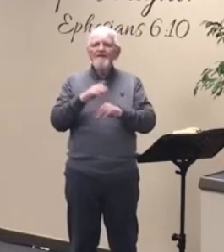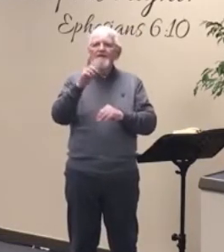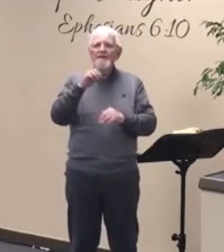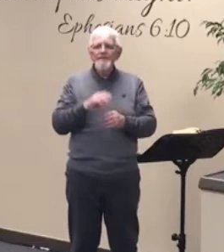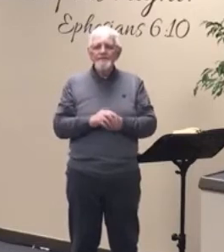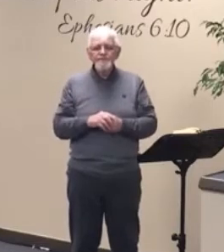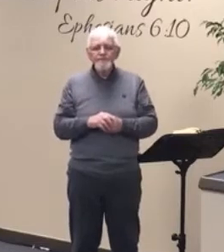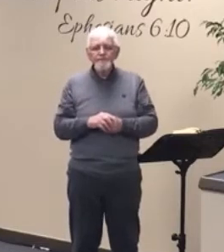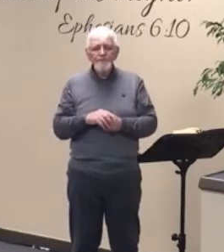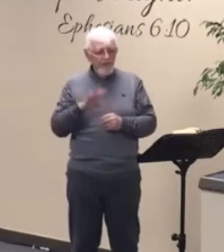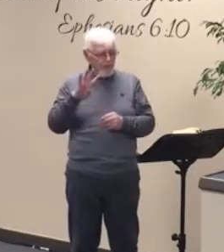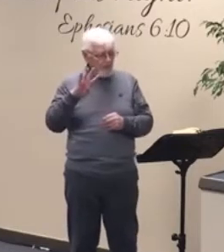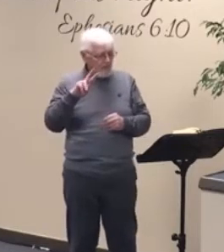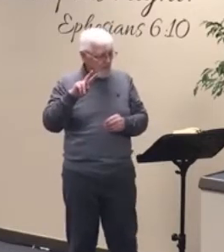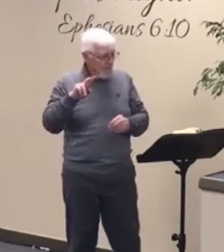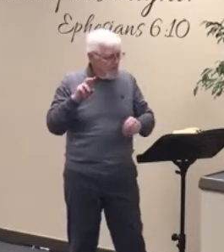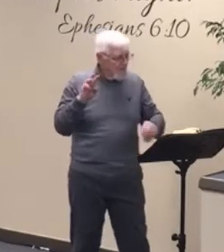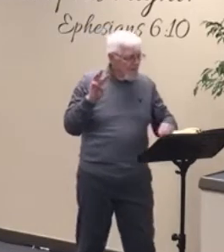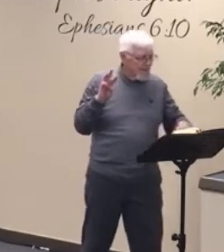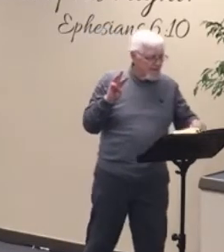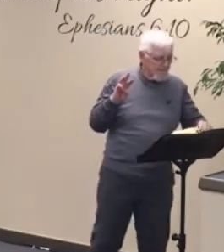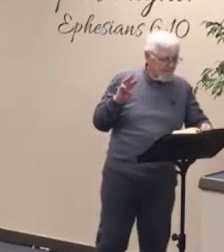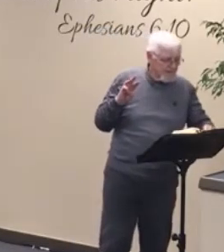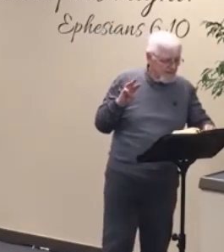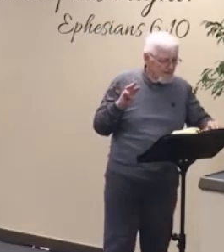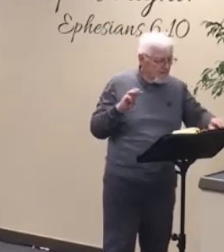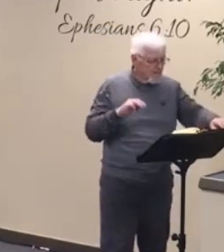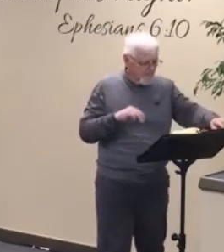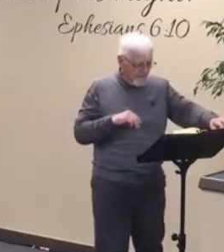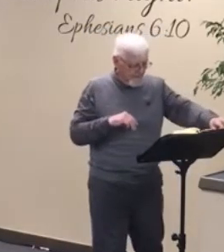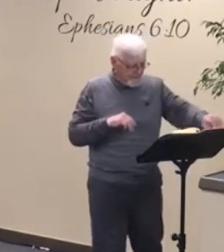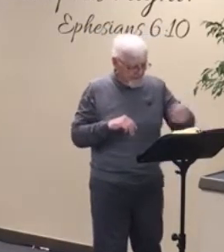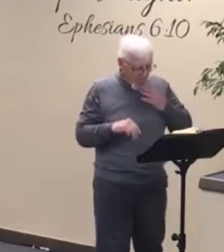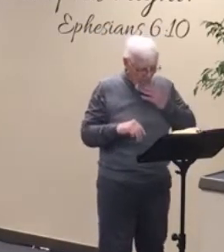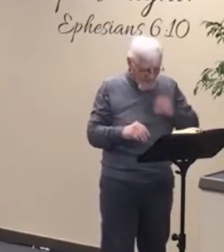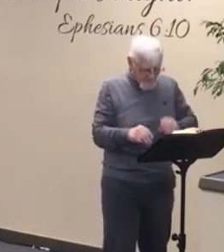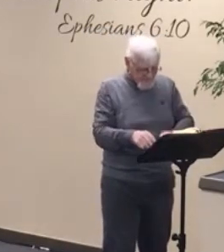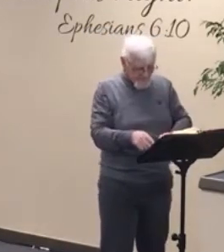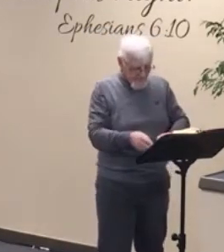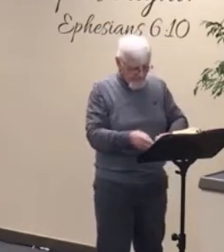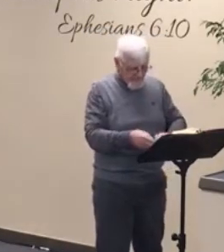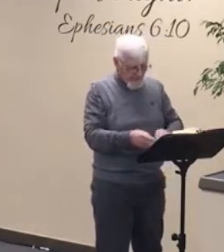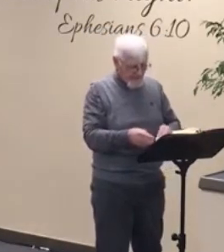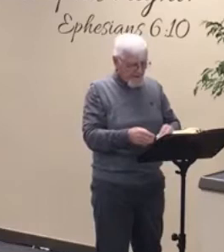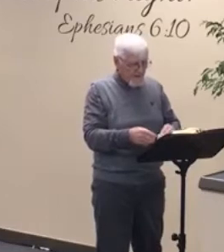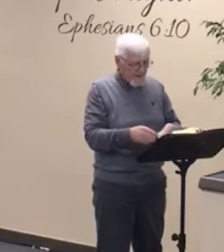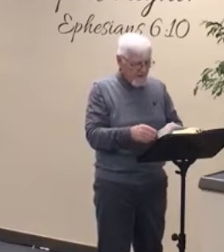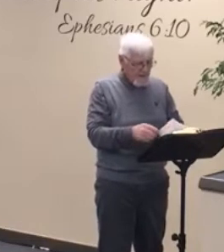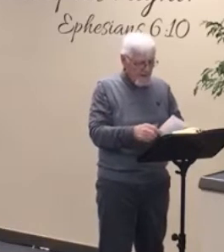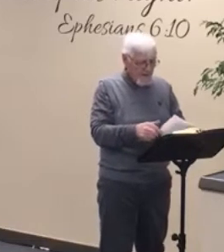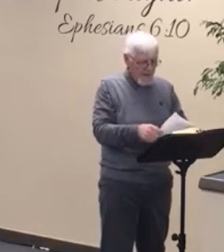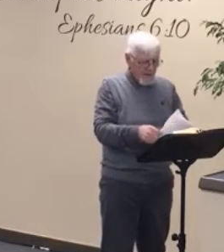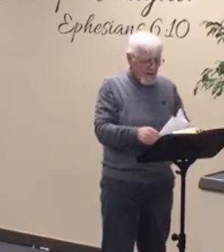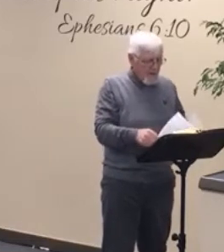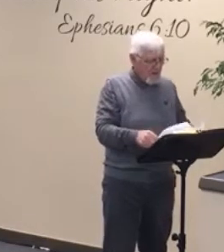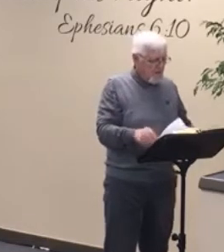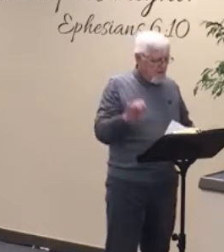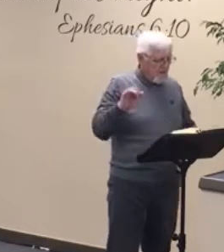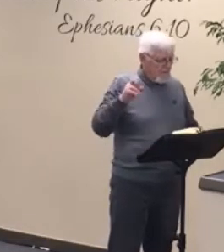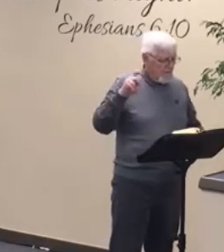6. 42 and verse 6. Joseph was the governor over the land, and he it was that sold to all the people of the